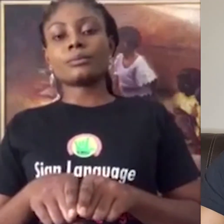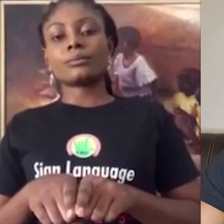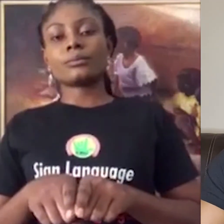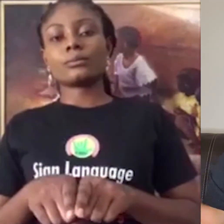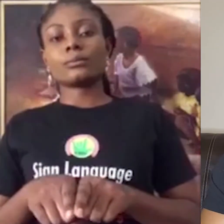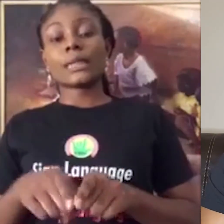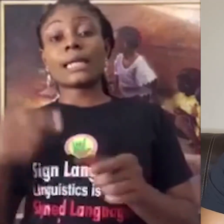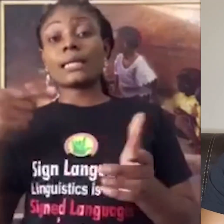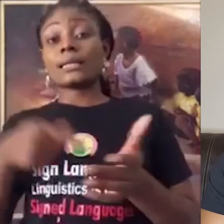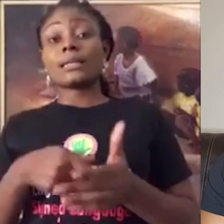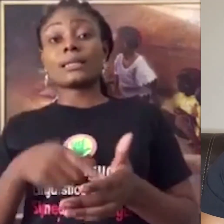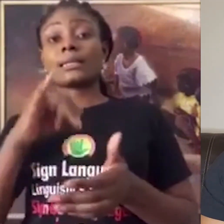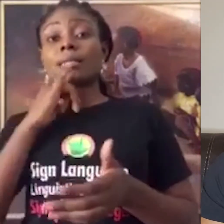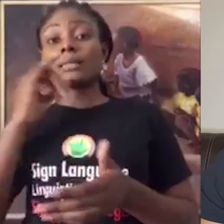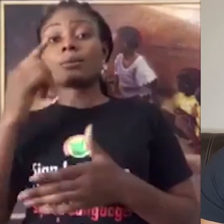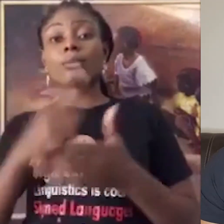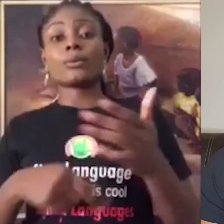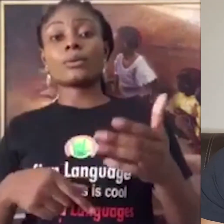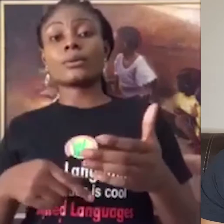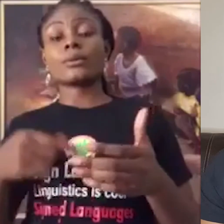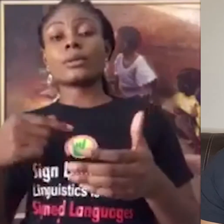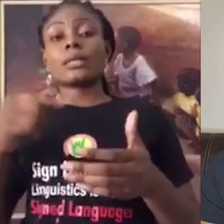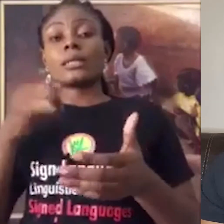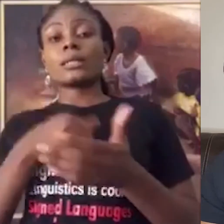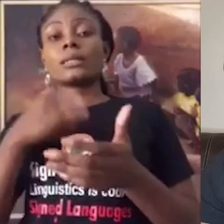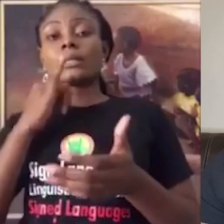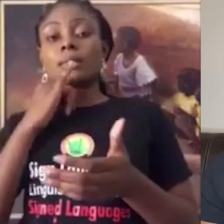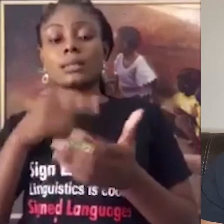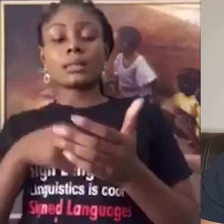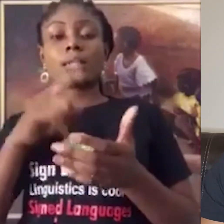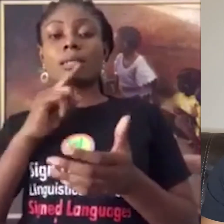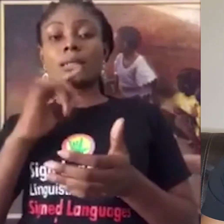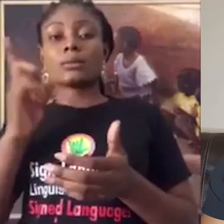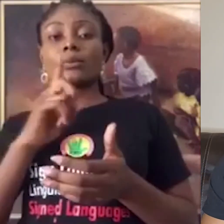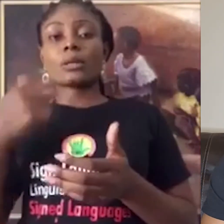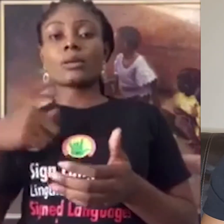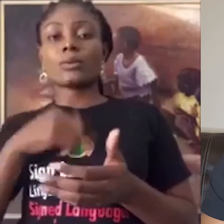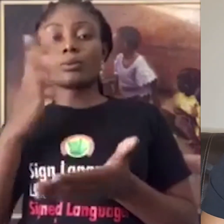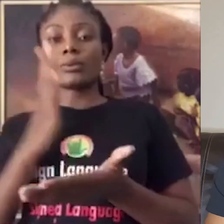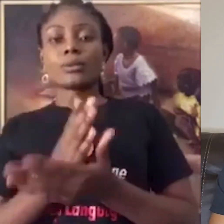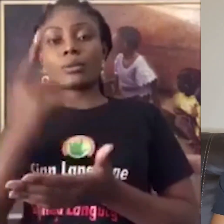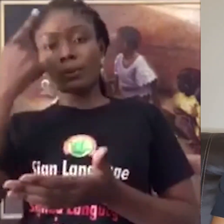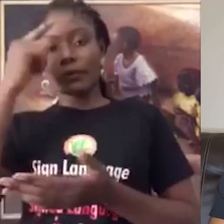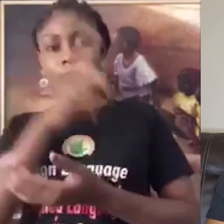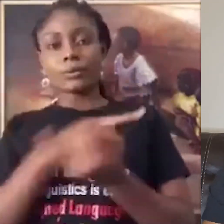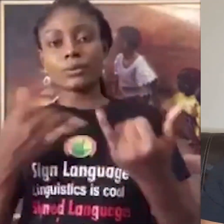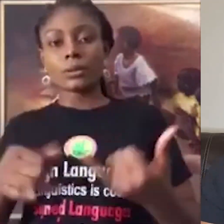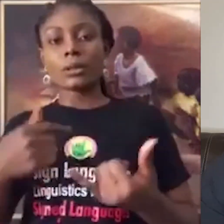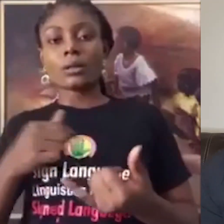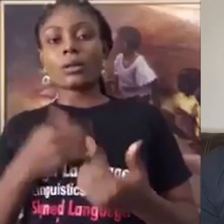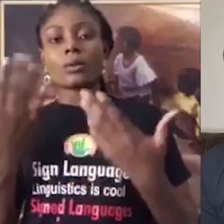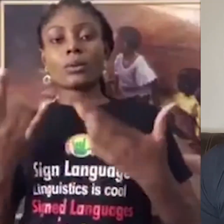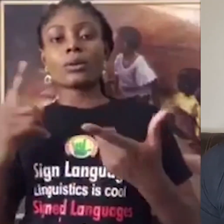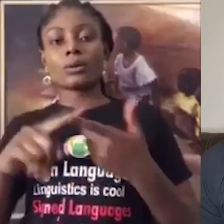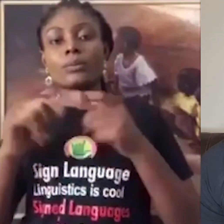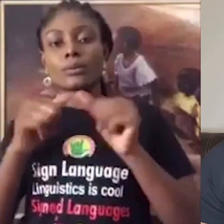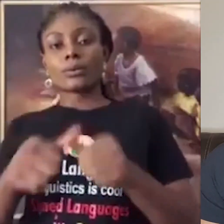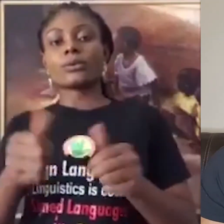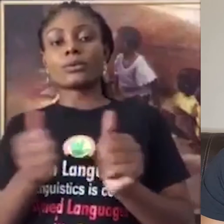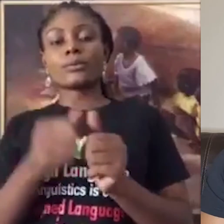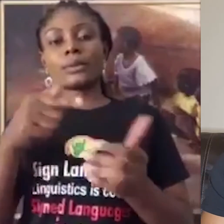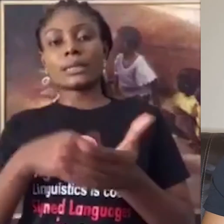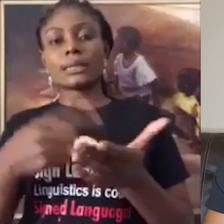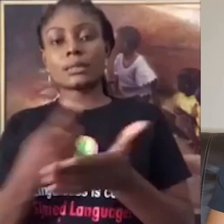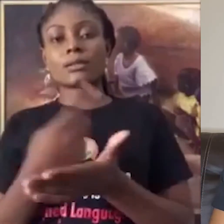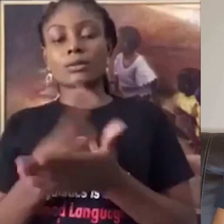All right. This is where we're going to stop for today's discussion, and we hope to continue